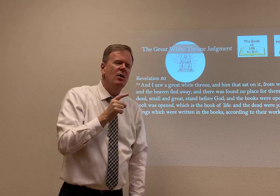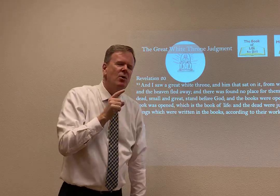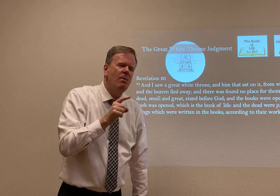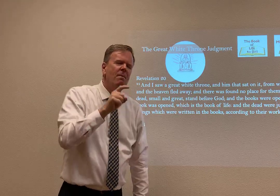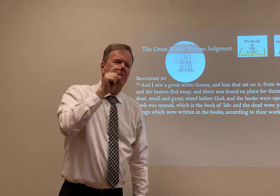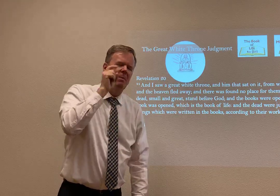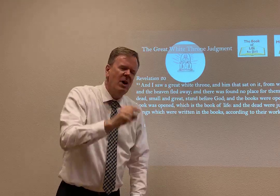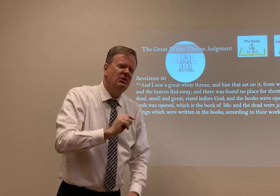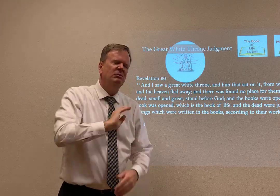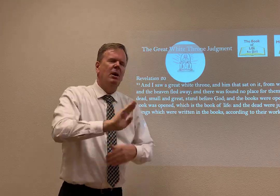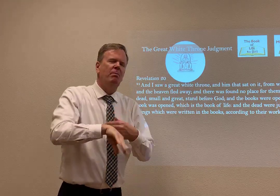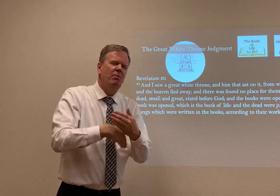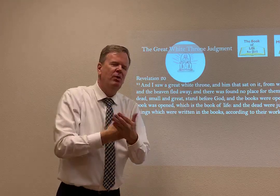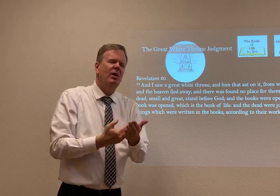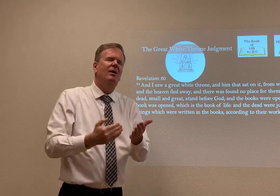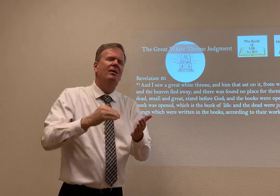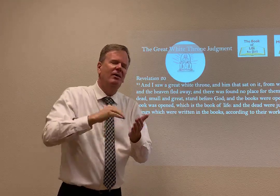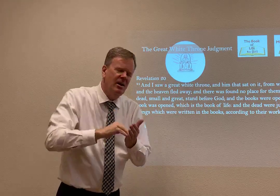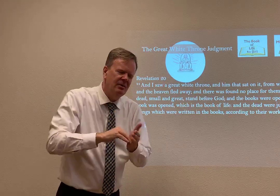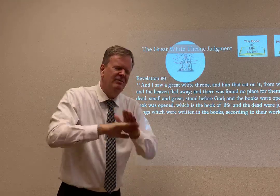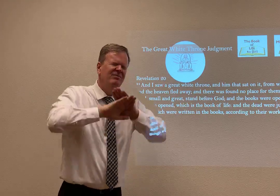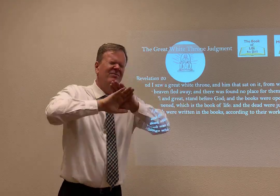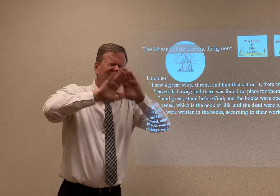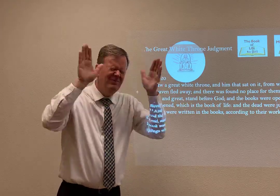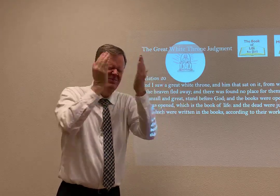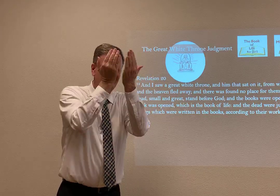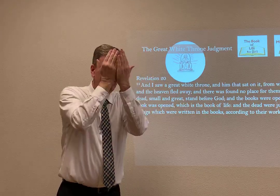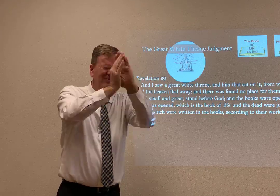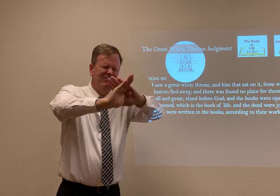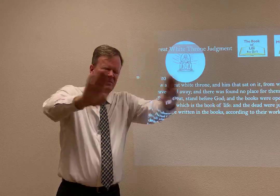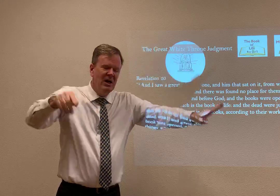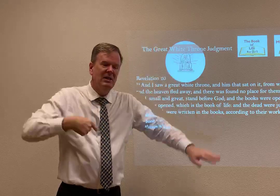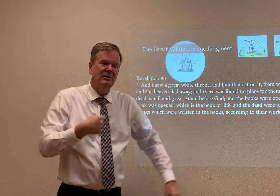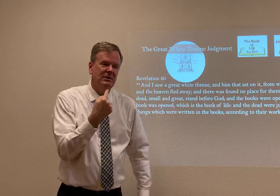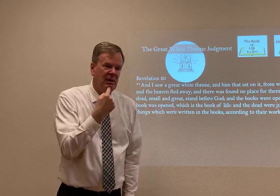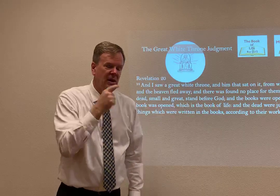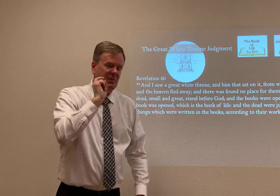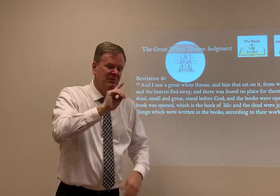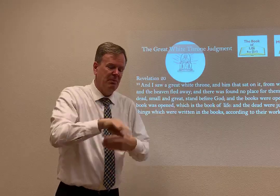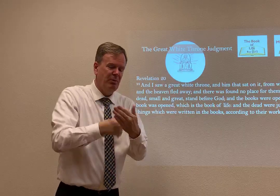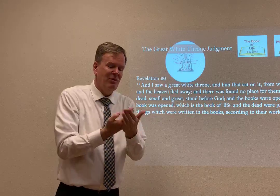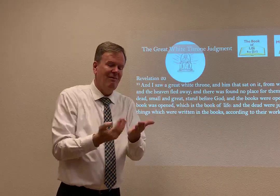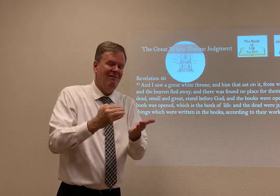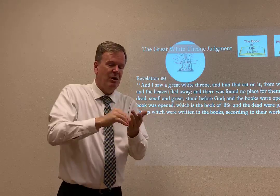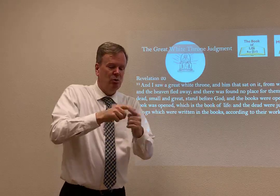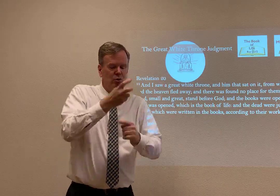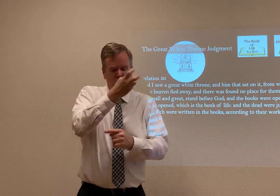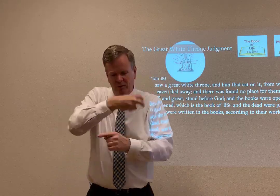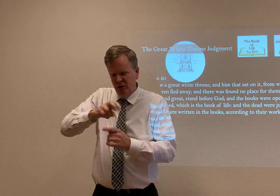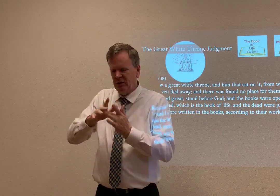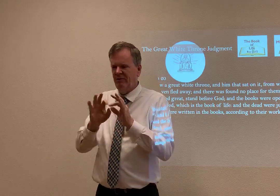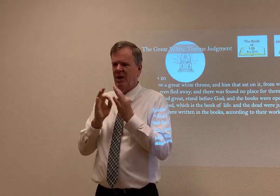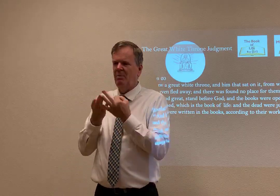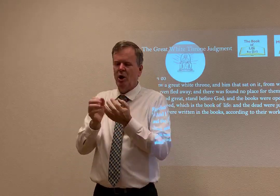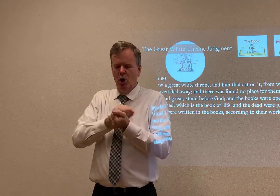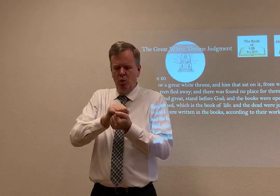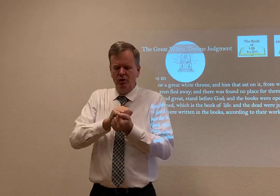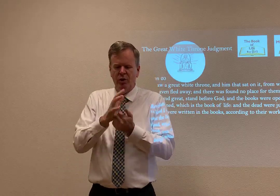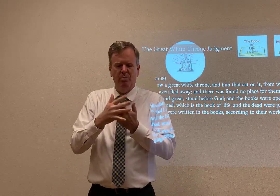Jesus said, you must be born again. End of discussion. You gotta do this. In order to come into the family